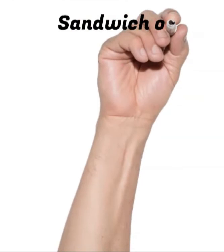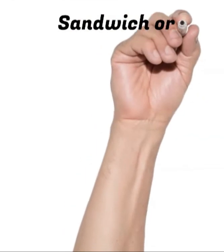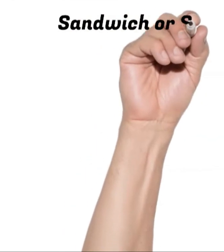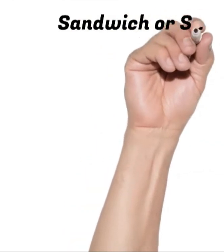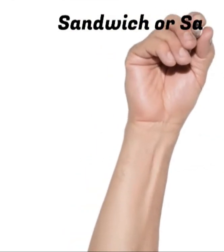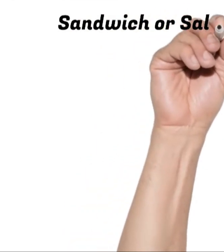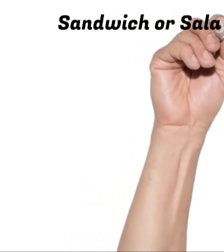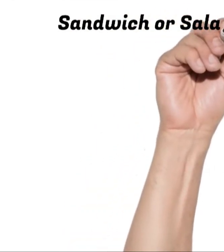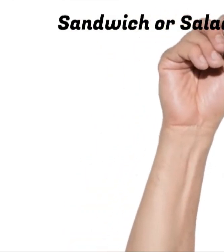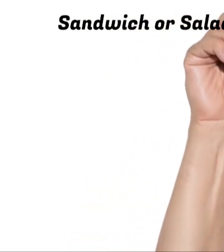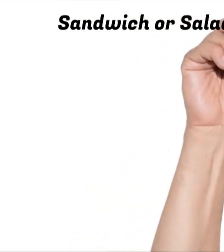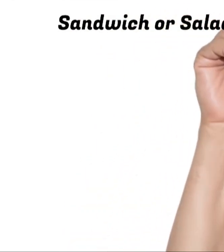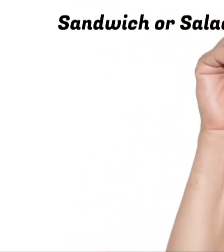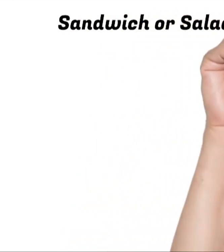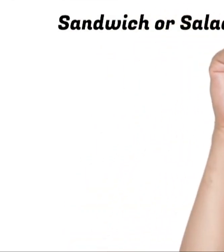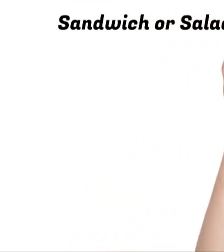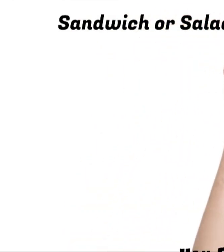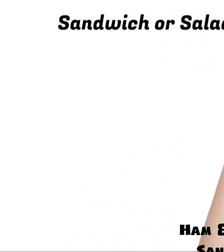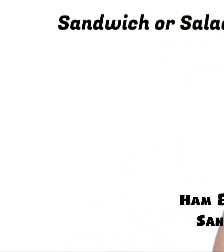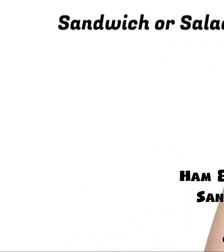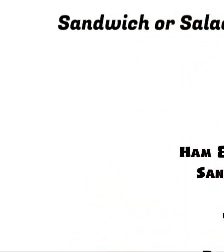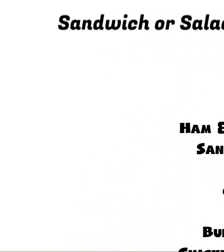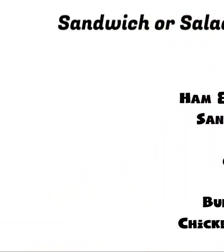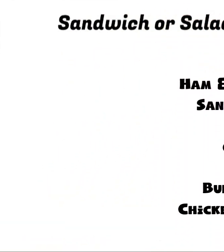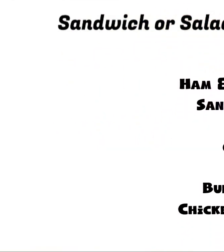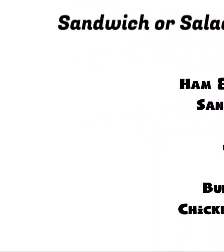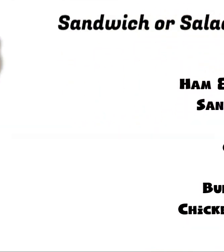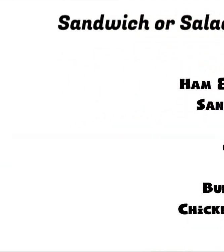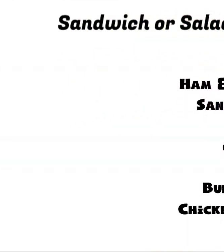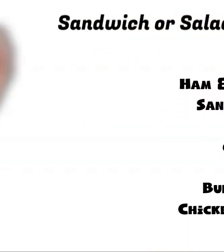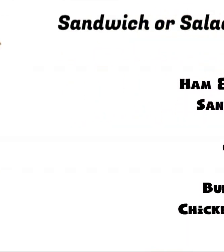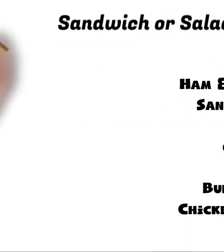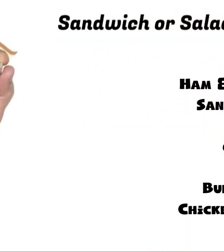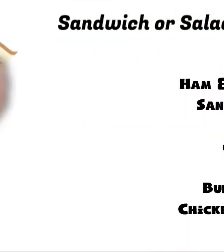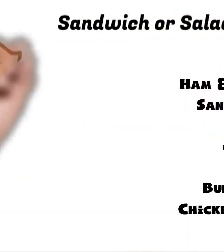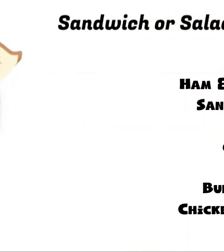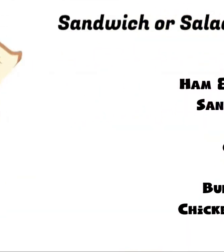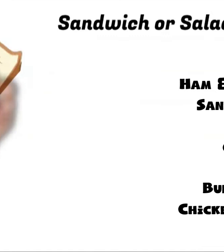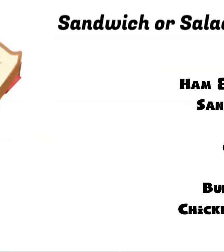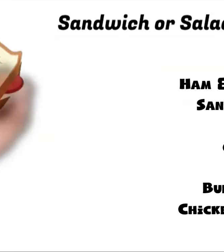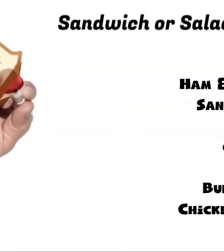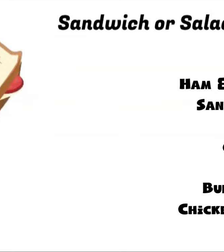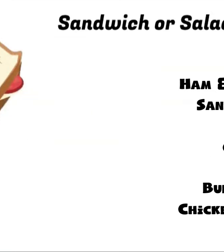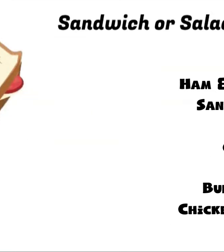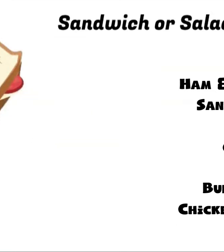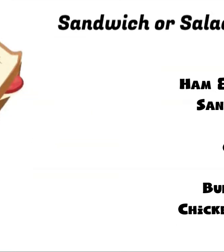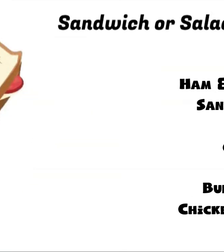sandwich and salad choices are ham and cheese sandwich or buffalo chicken